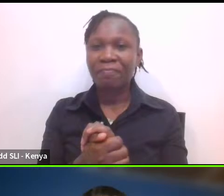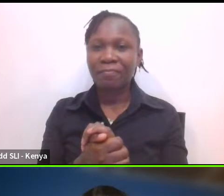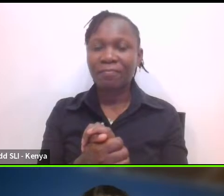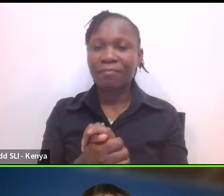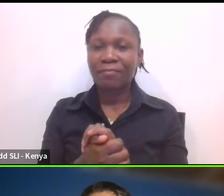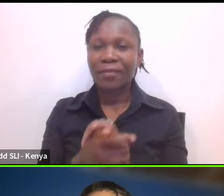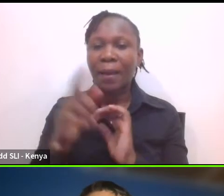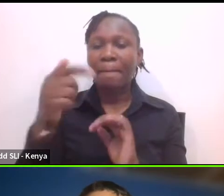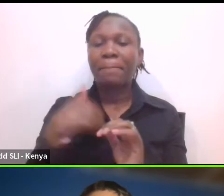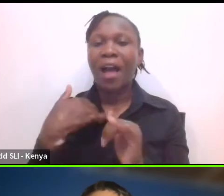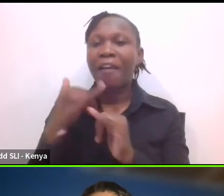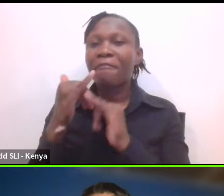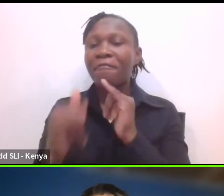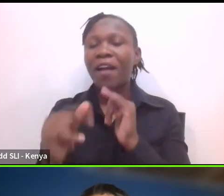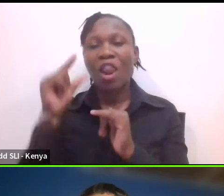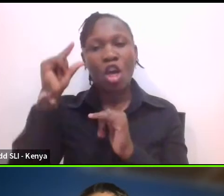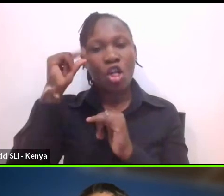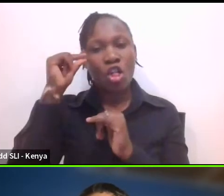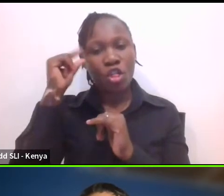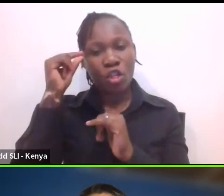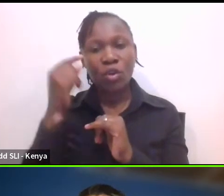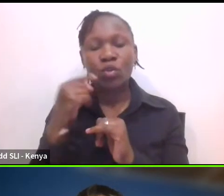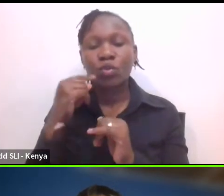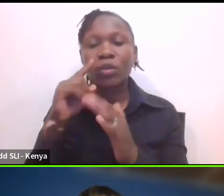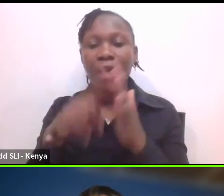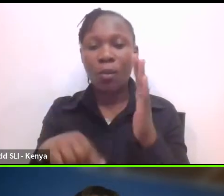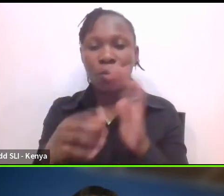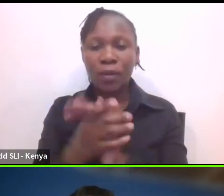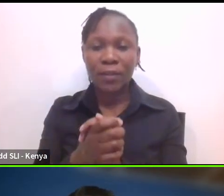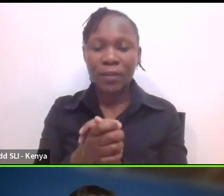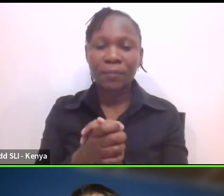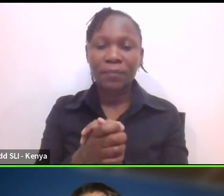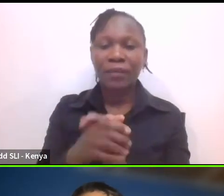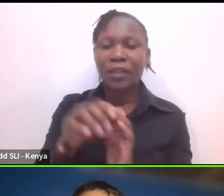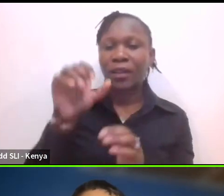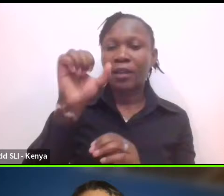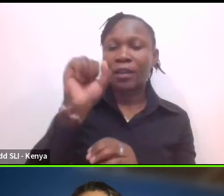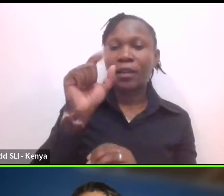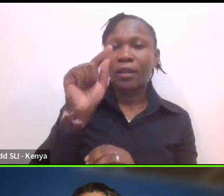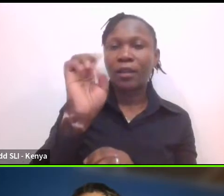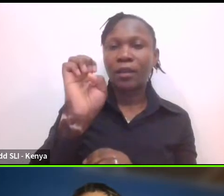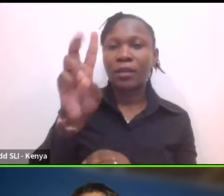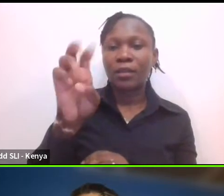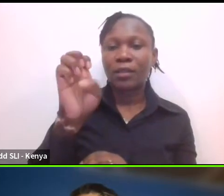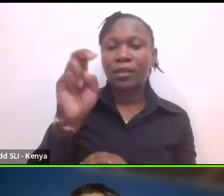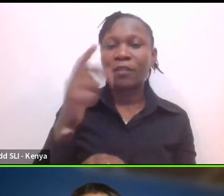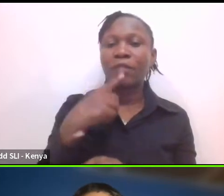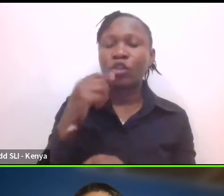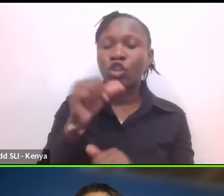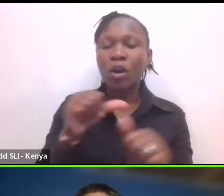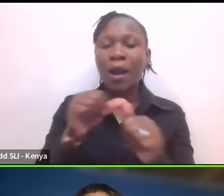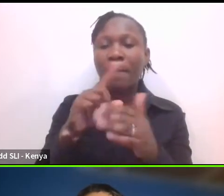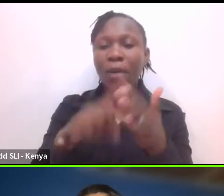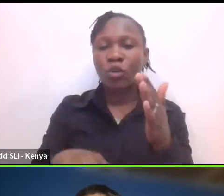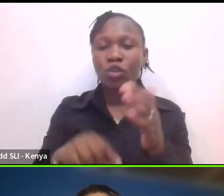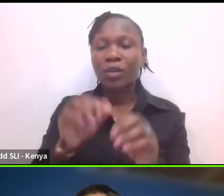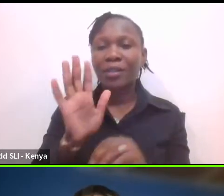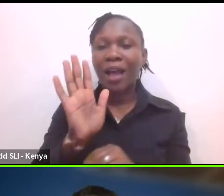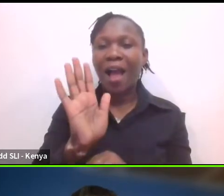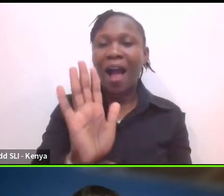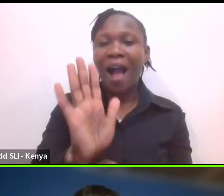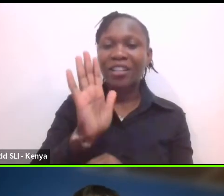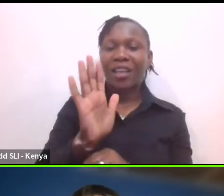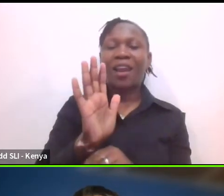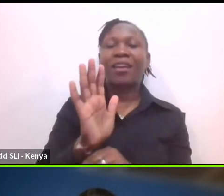is just to close with Stephen's metaphor of the accelerator and the brakes. And that is such a brilliant, we'll kind